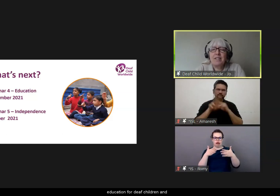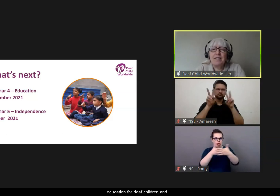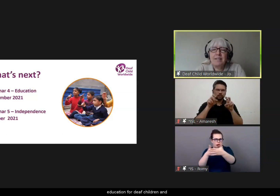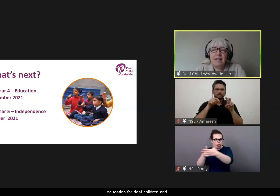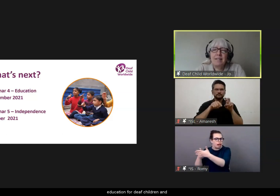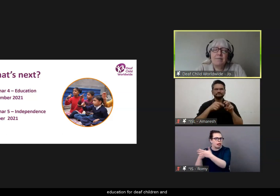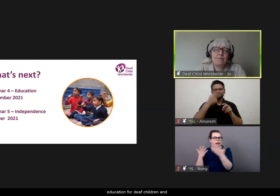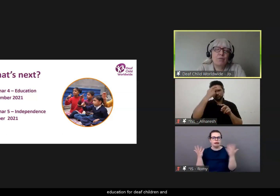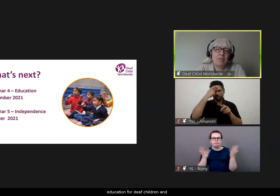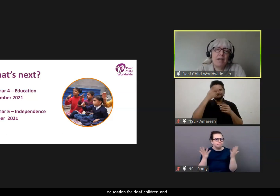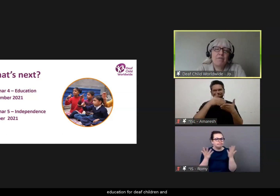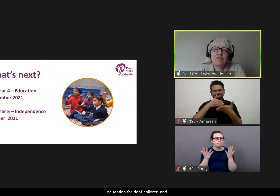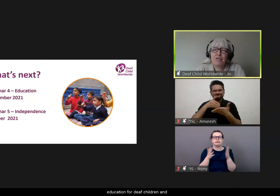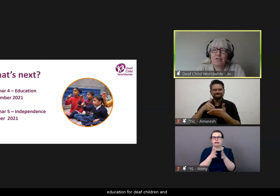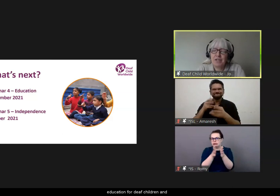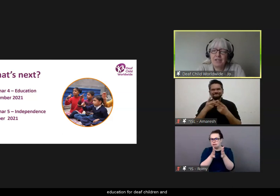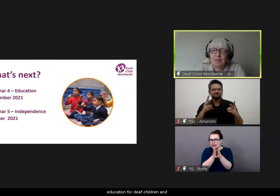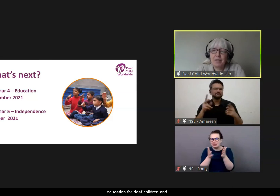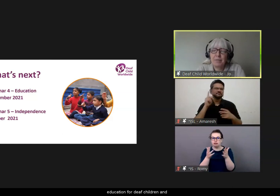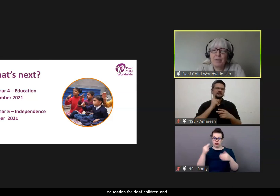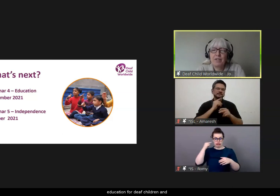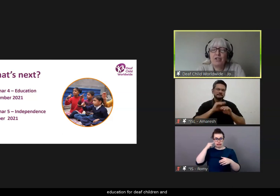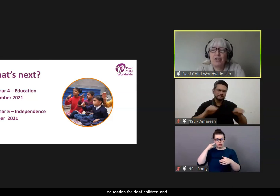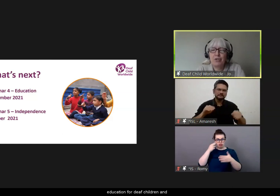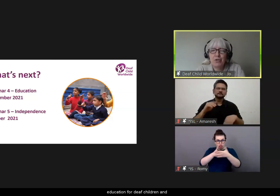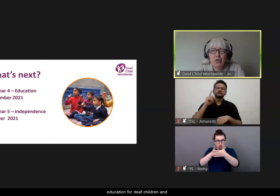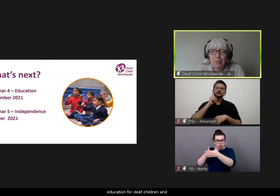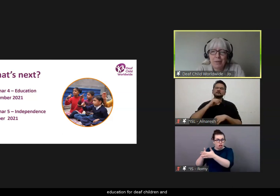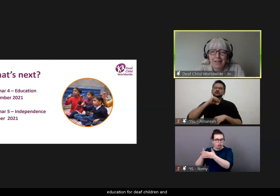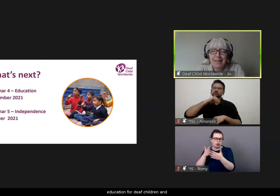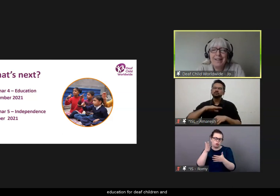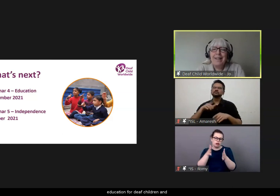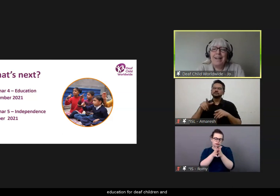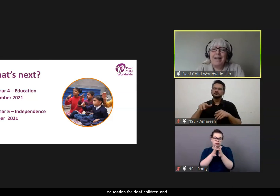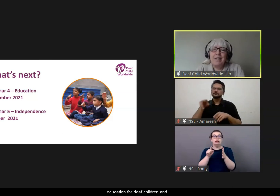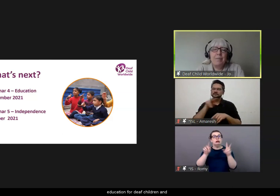education and for deaf children and young people. It's a huge topic